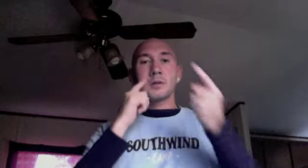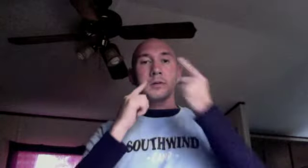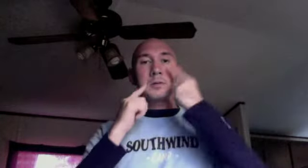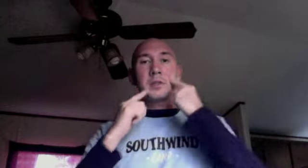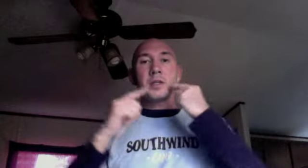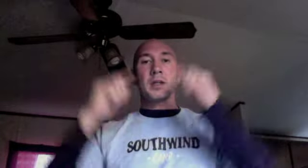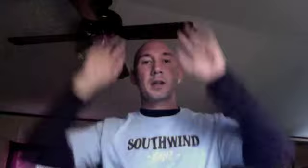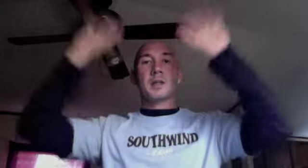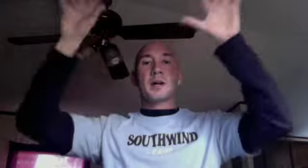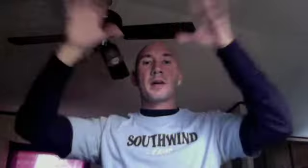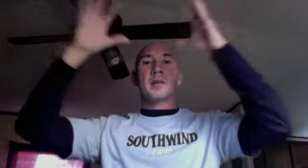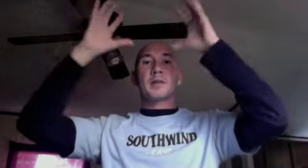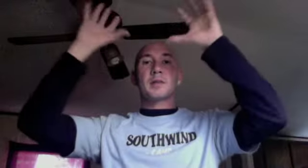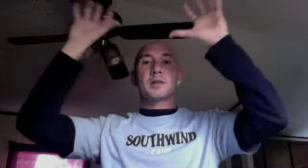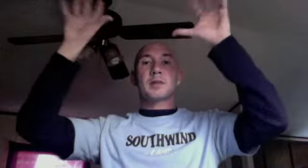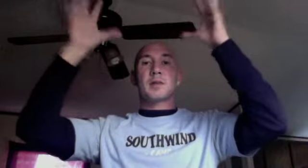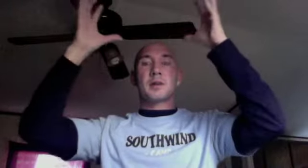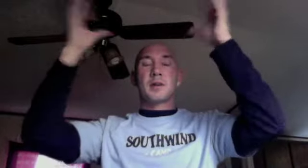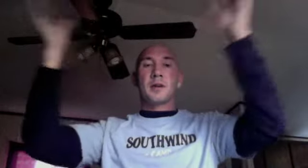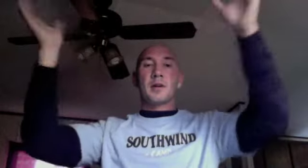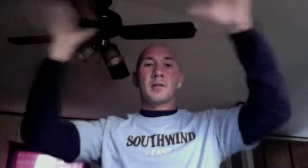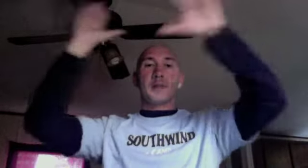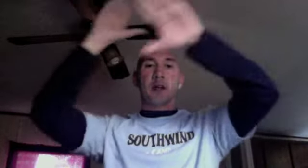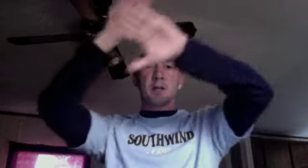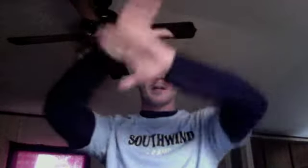gloomy clouds of night,